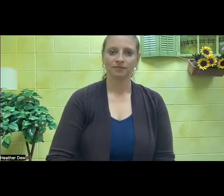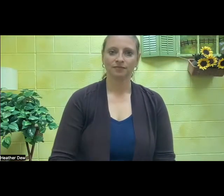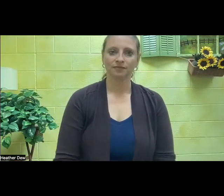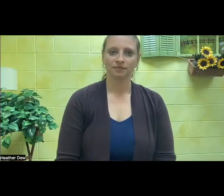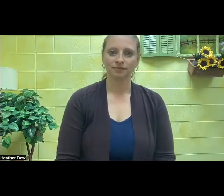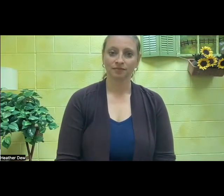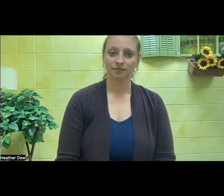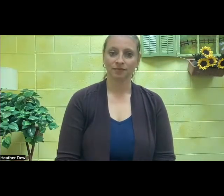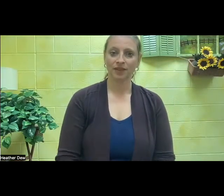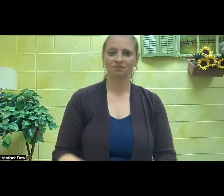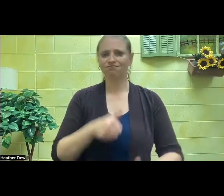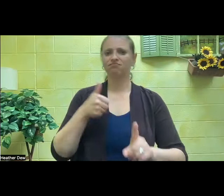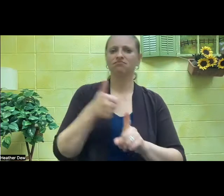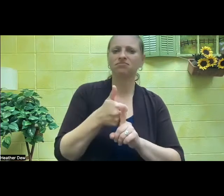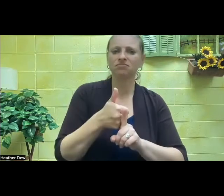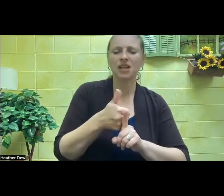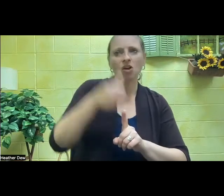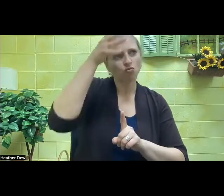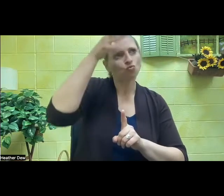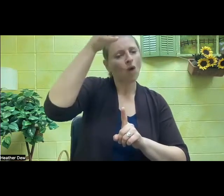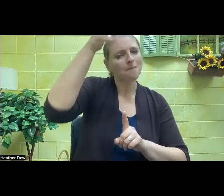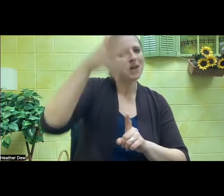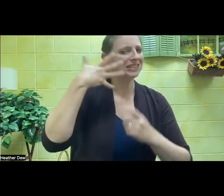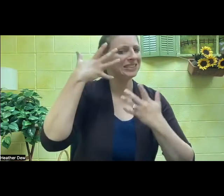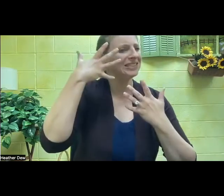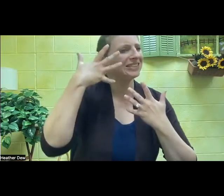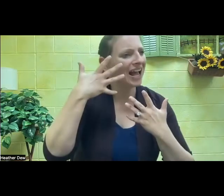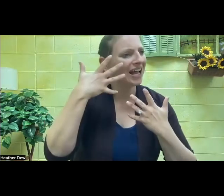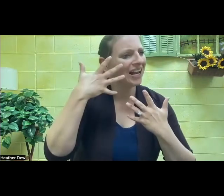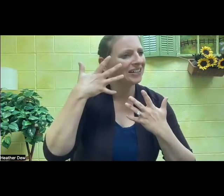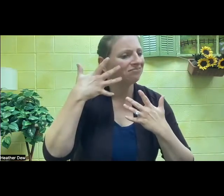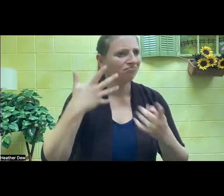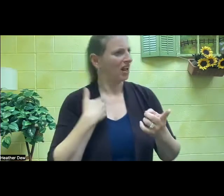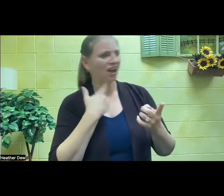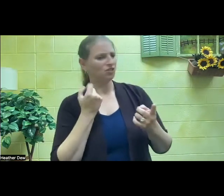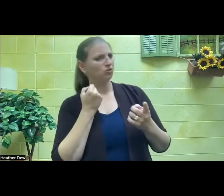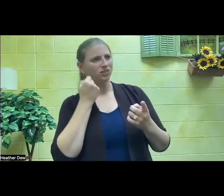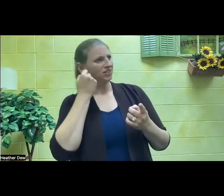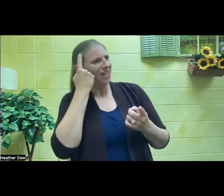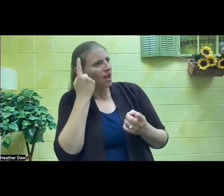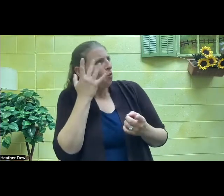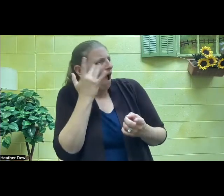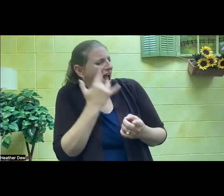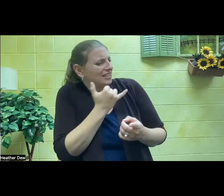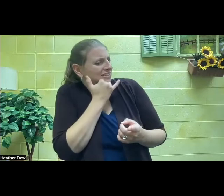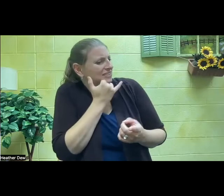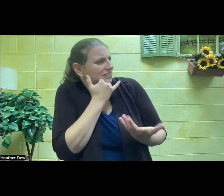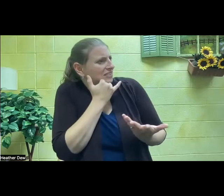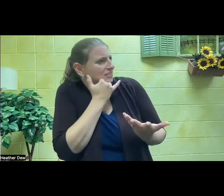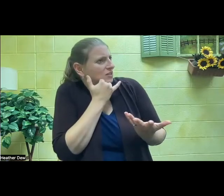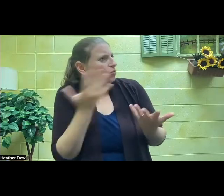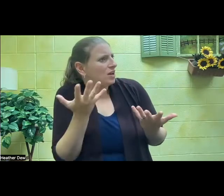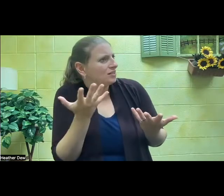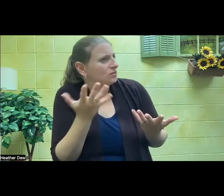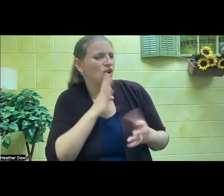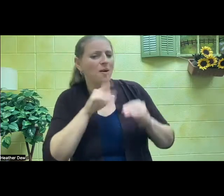That's when Papan got sad. It seems strange because we were talking about happy things. "Why did you